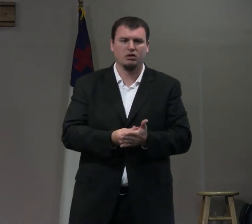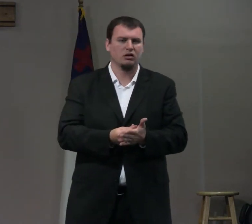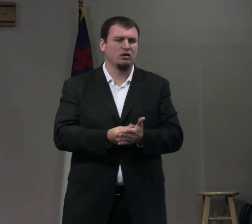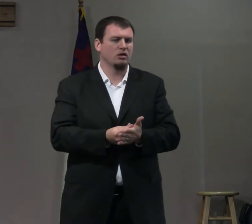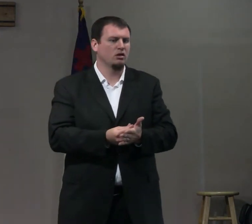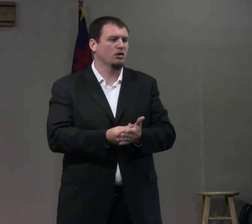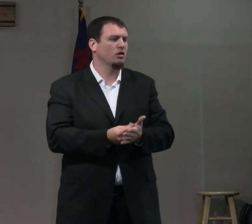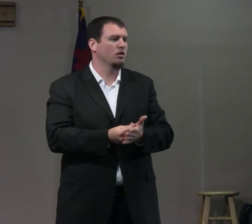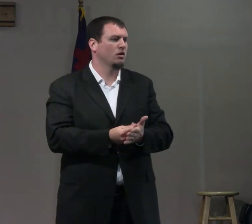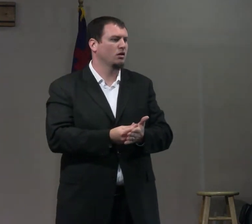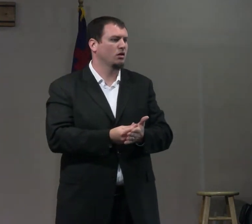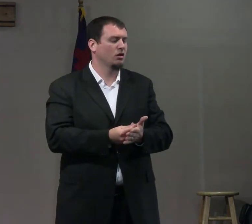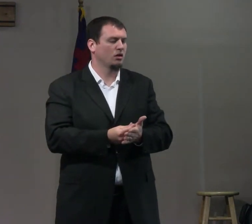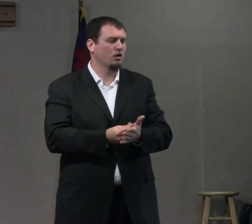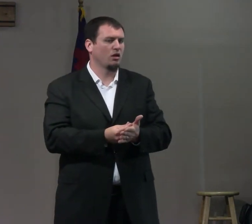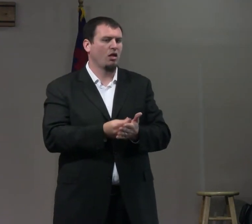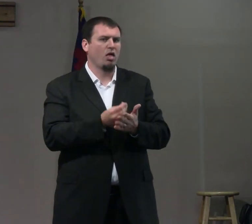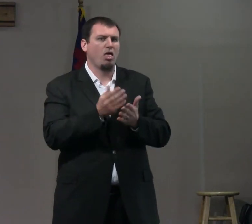Not greedy of